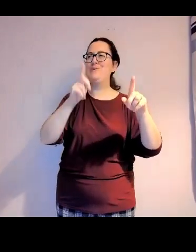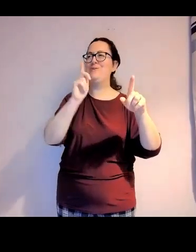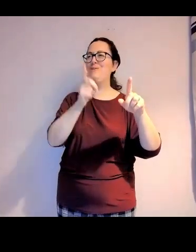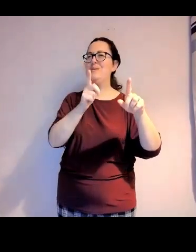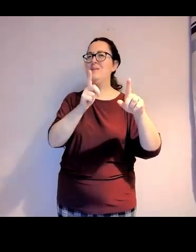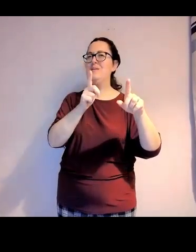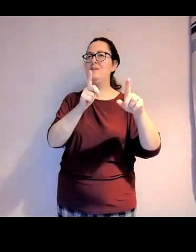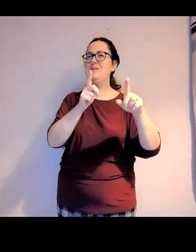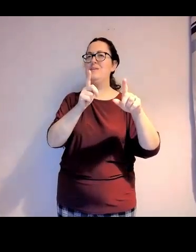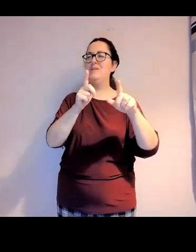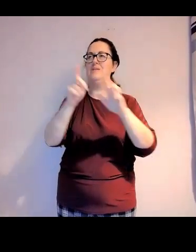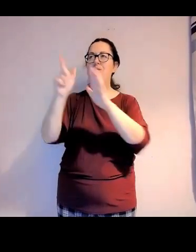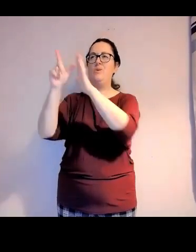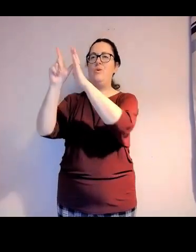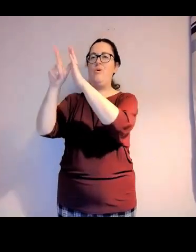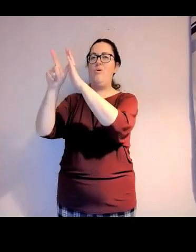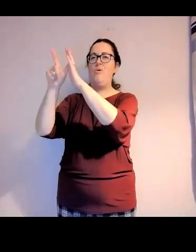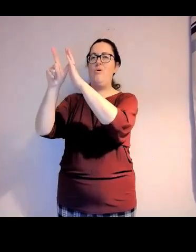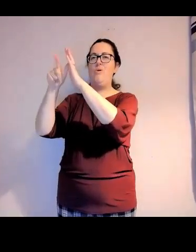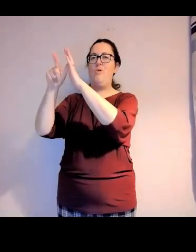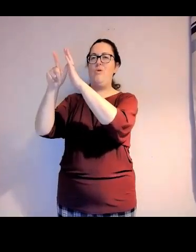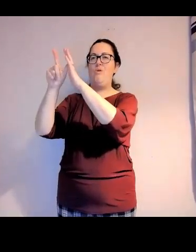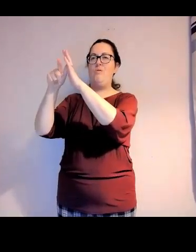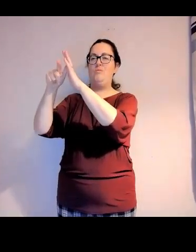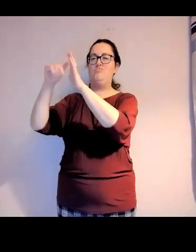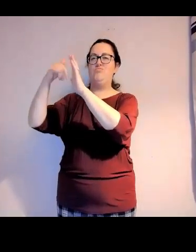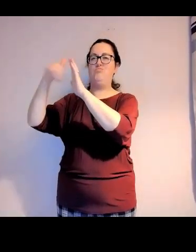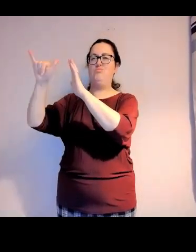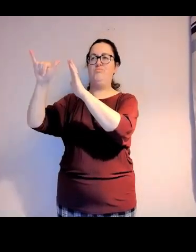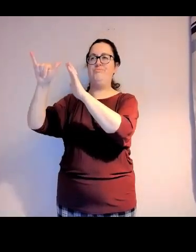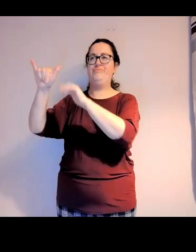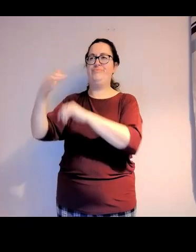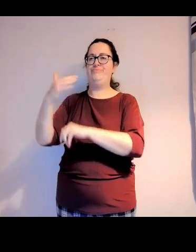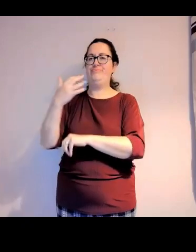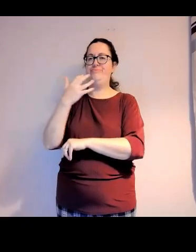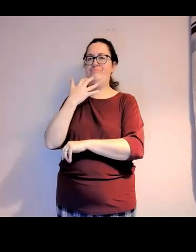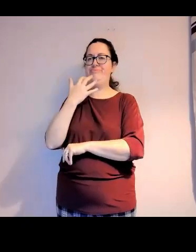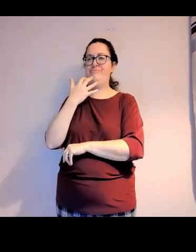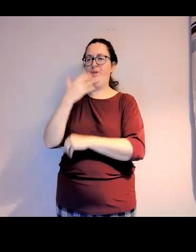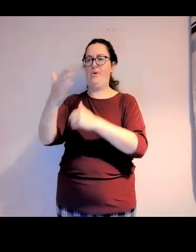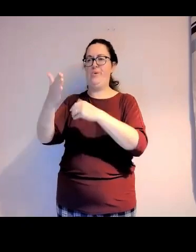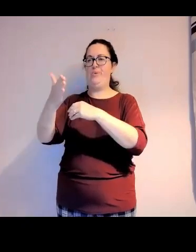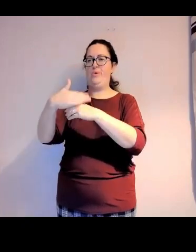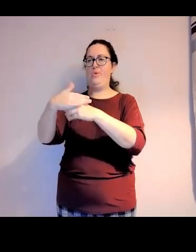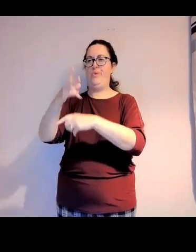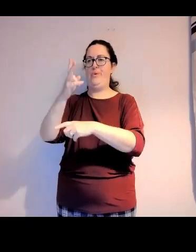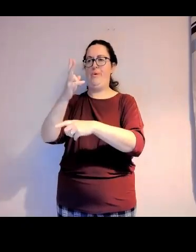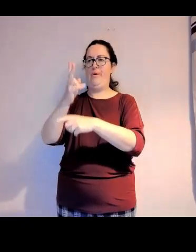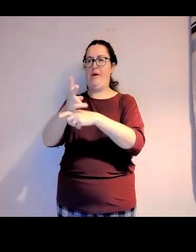Guildhall clock chimes. I must return to the door once more.